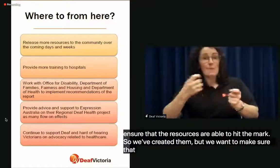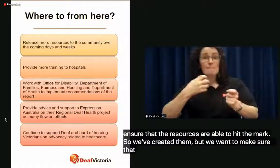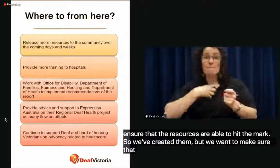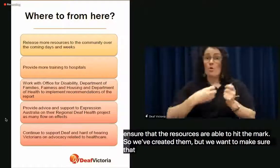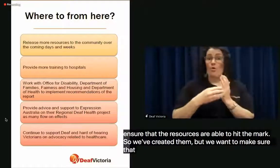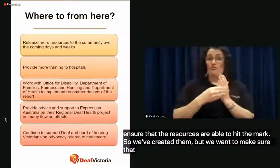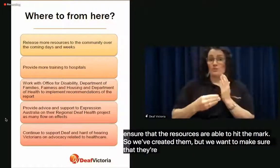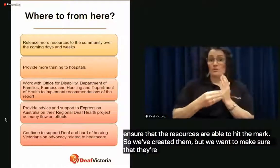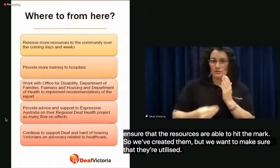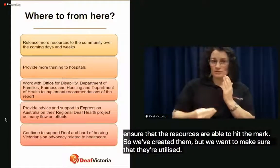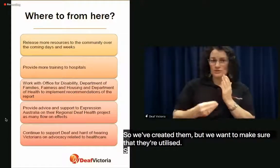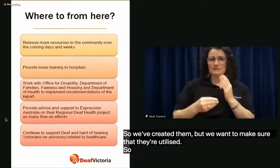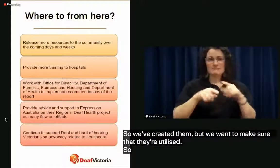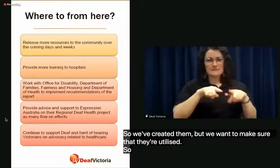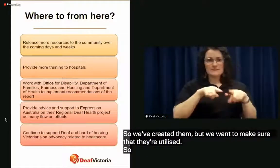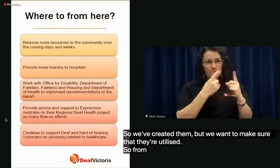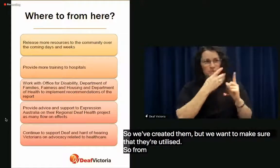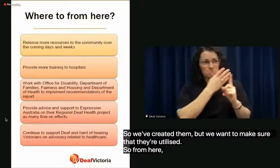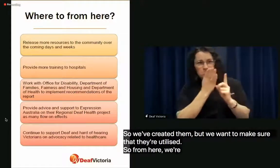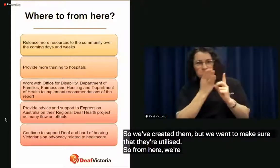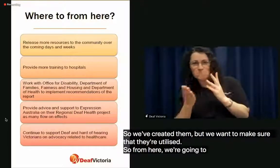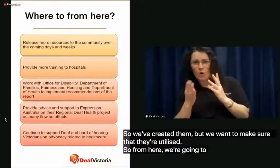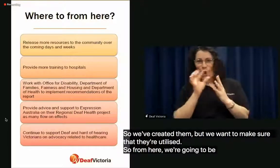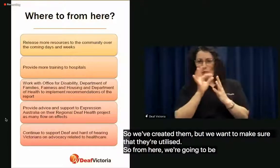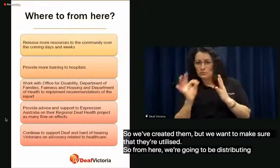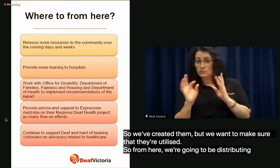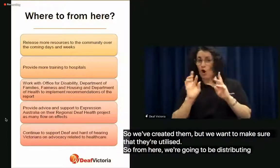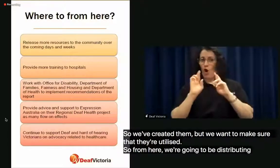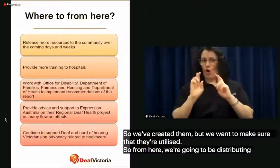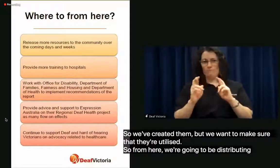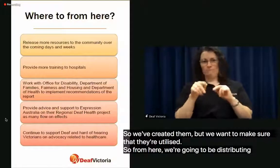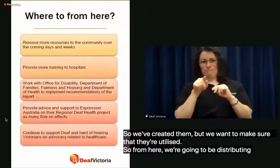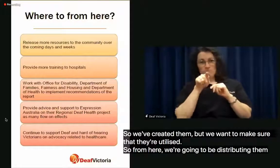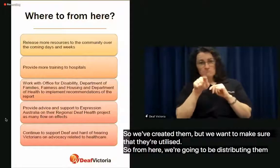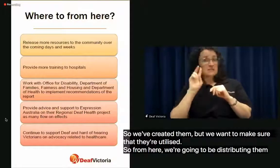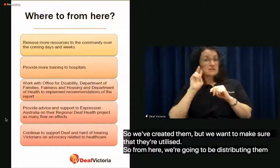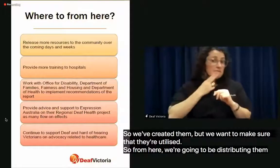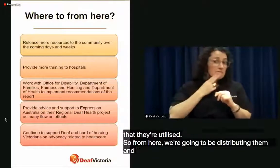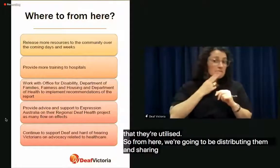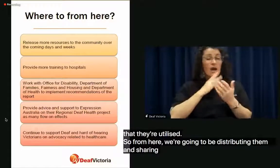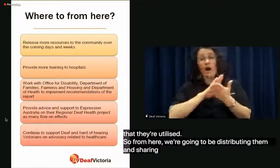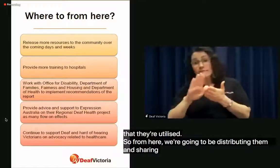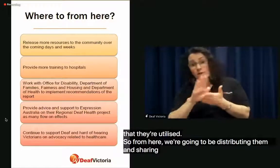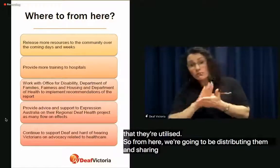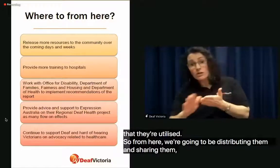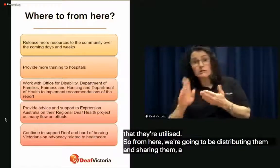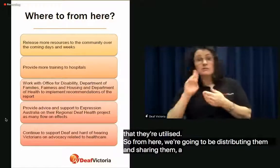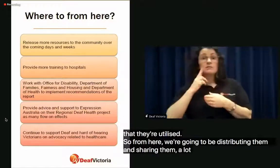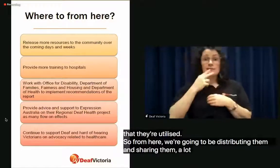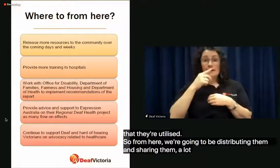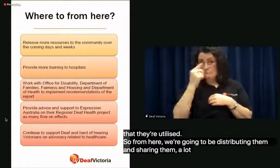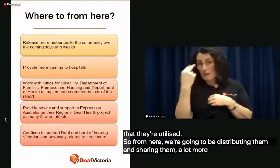them, sharing them, a lot more resources through a range of different channels and options to make sure that they're available